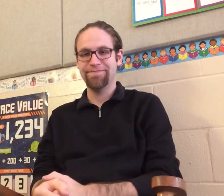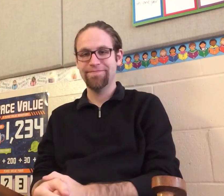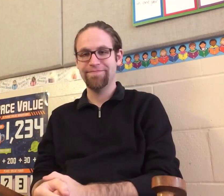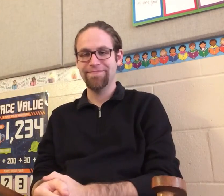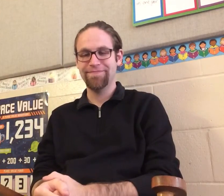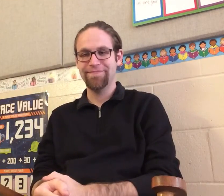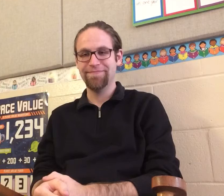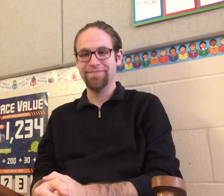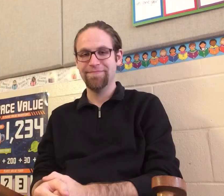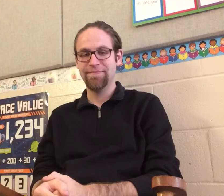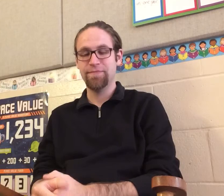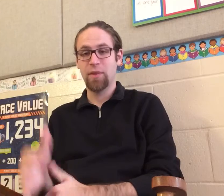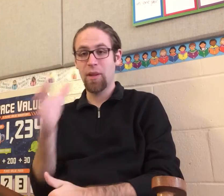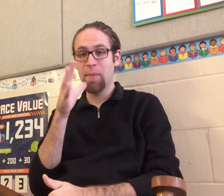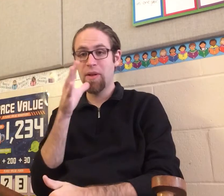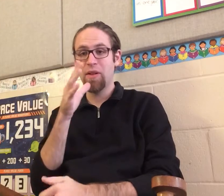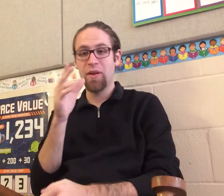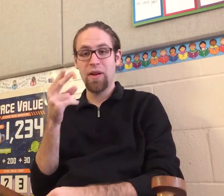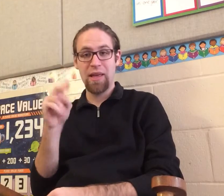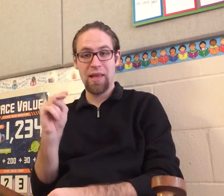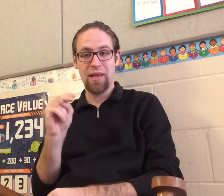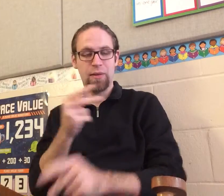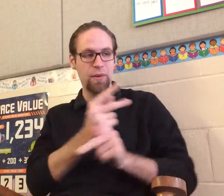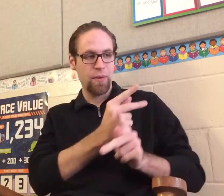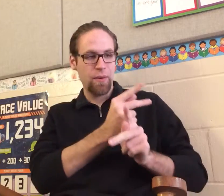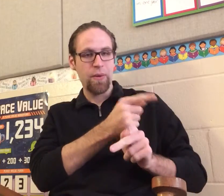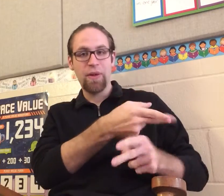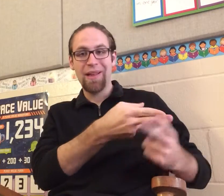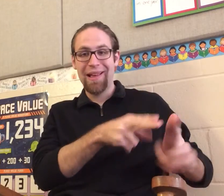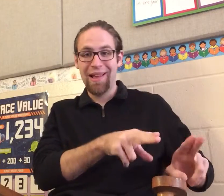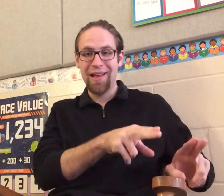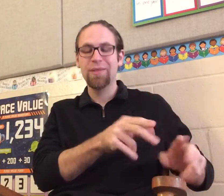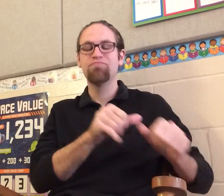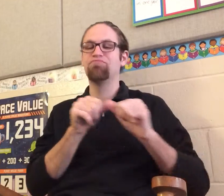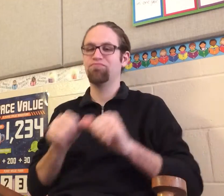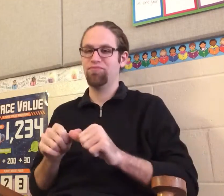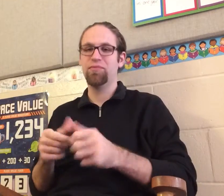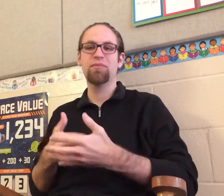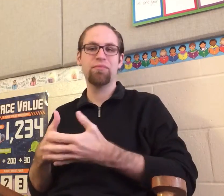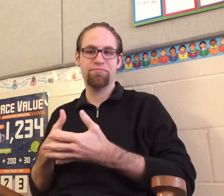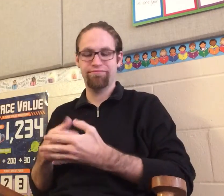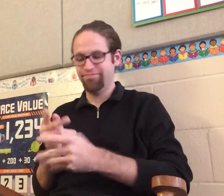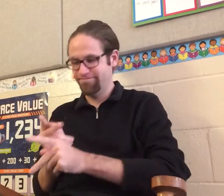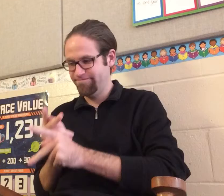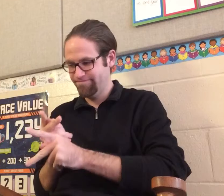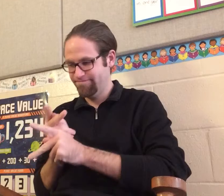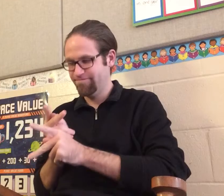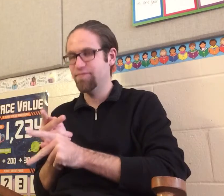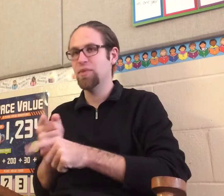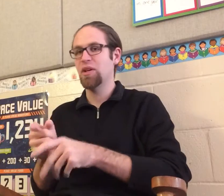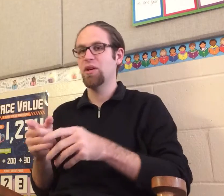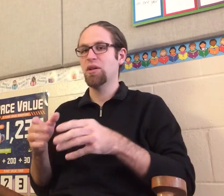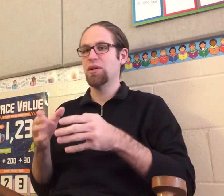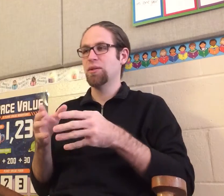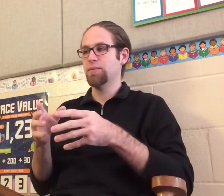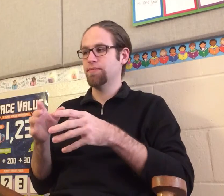The mother hen, having cared for her eggs, continues to care for her chicks. She will shelter them under her wings to keep